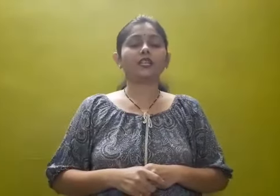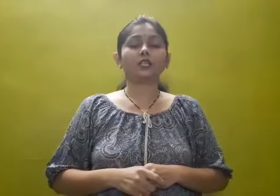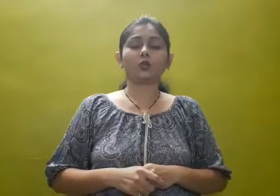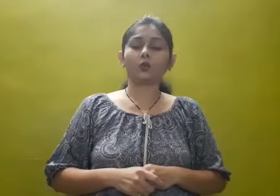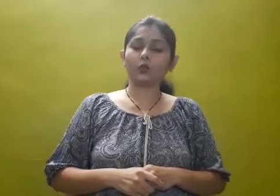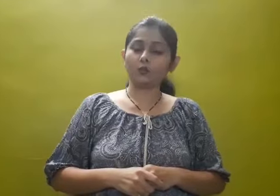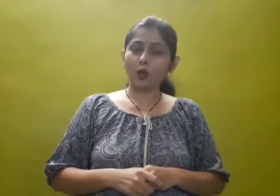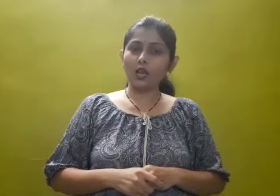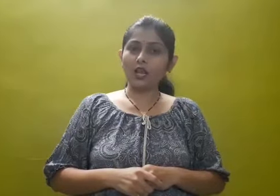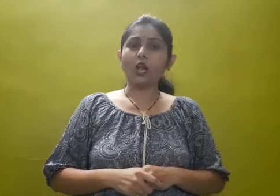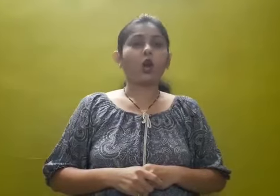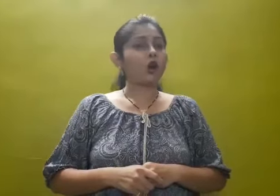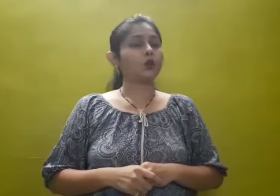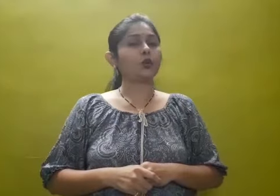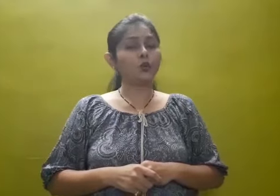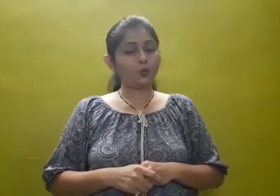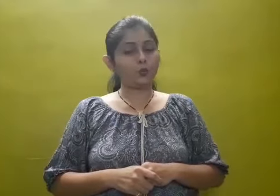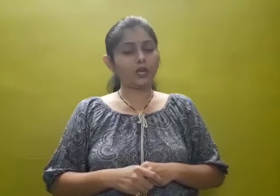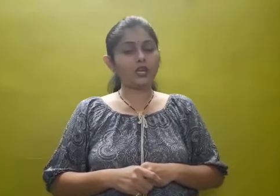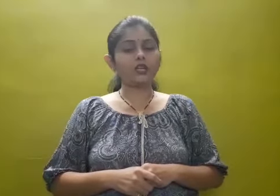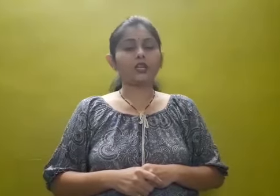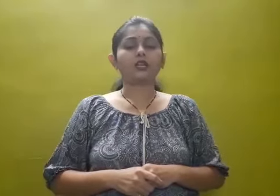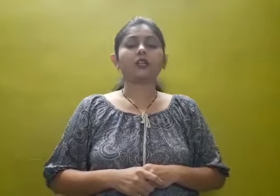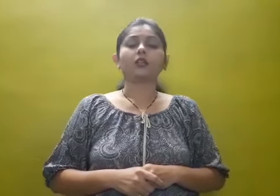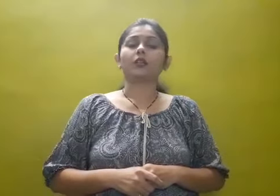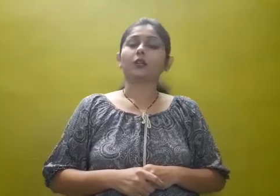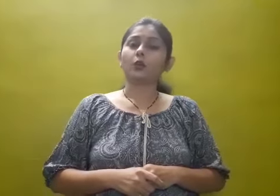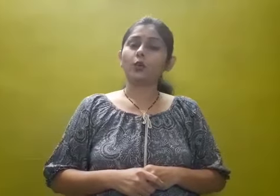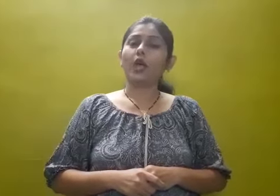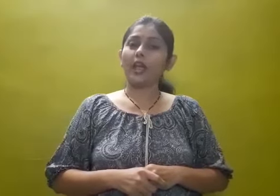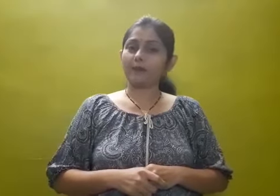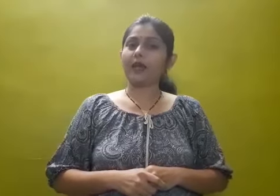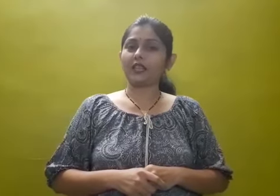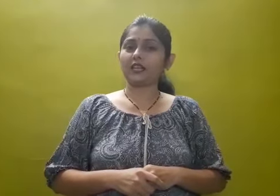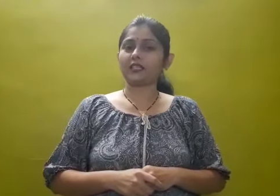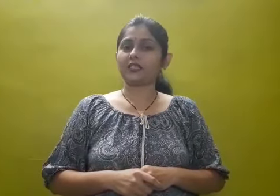one is too small or too weak to help others.